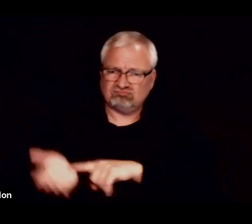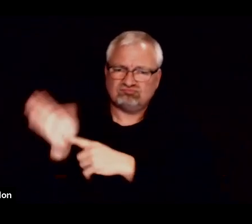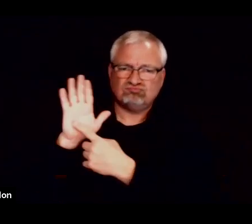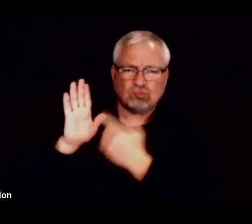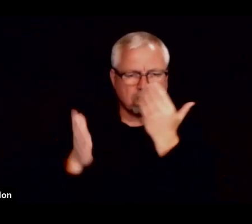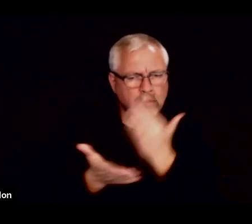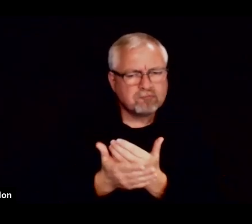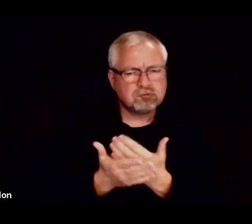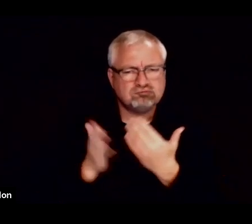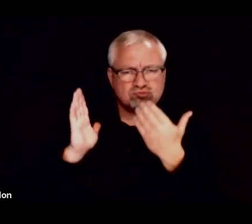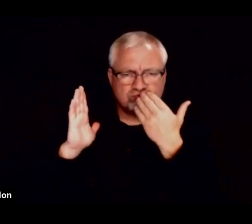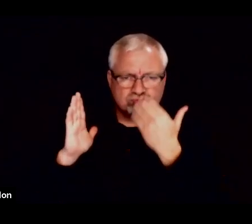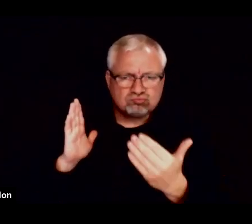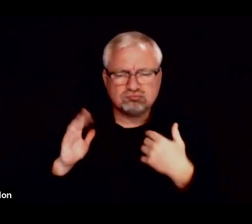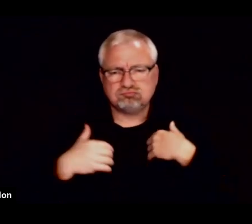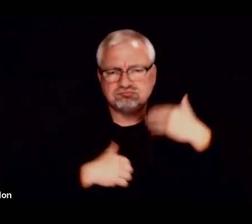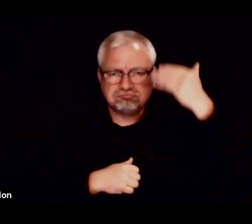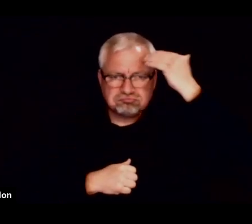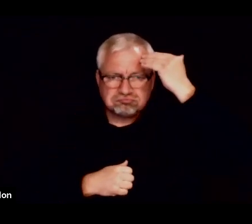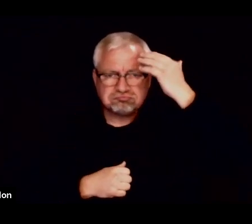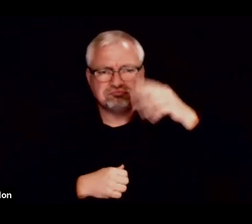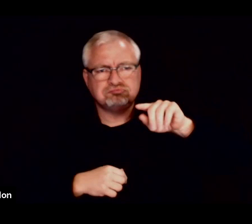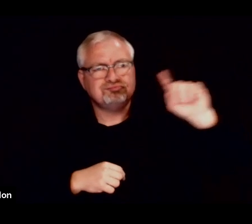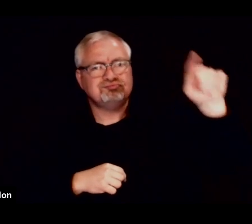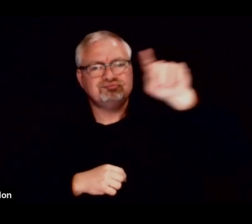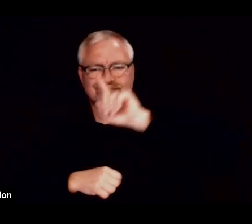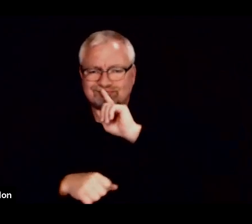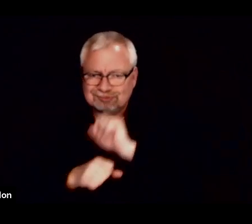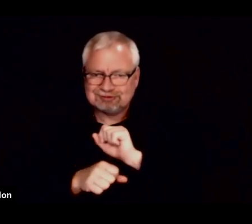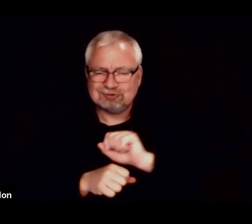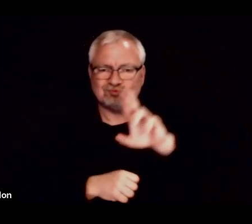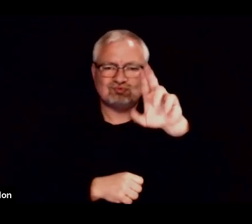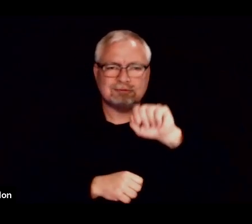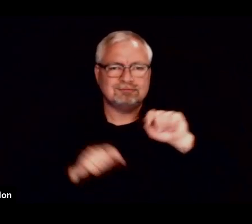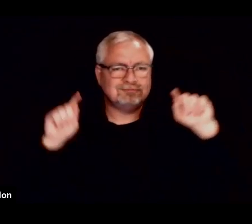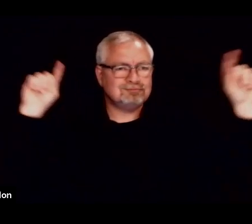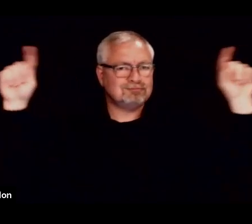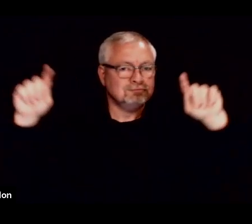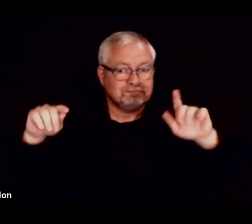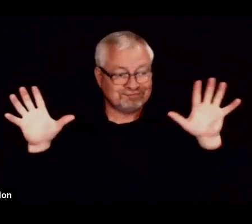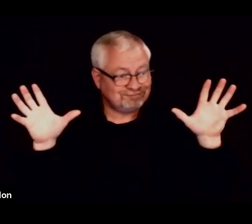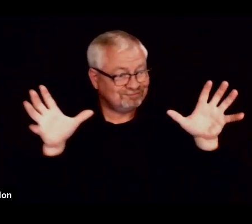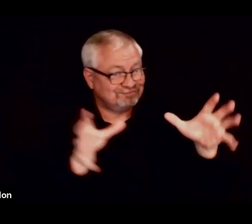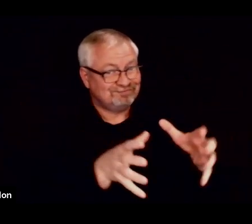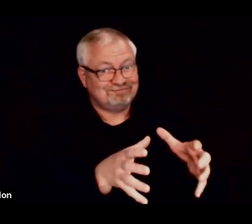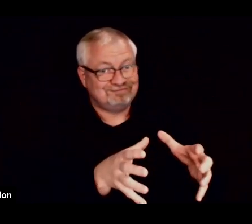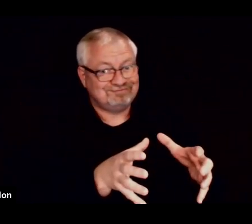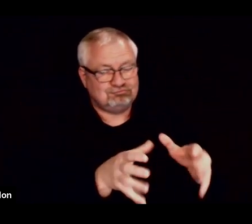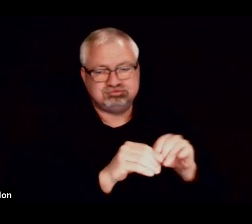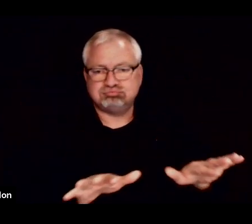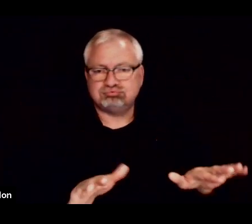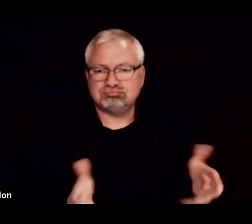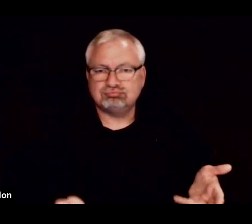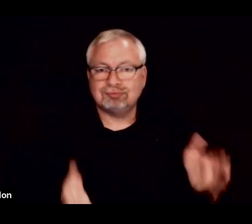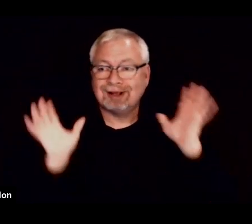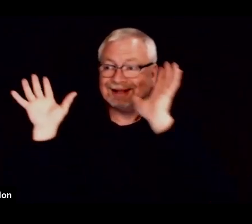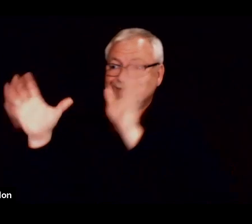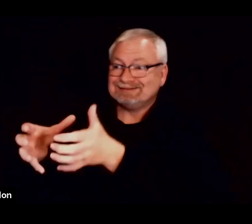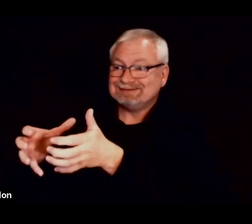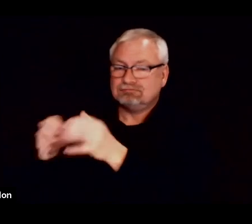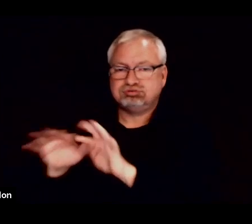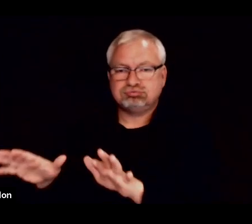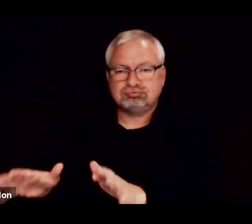experiences around the country and experiences here in Minnesota in a number of communities where there's been spread that wouldn't